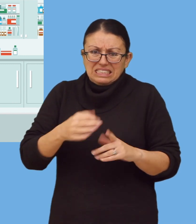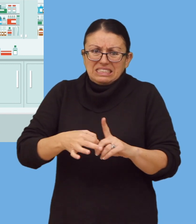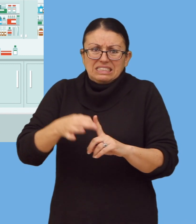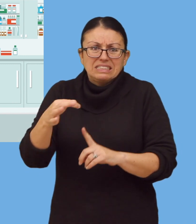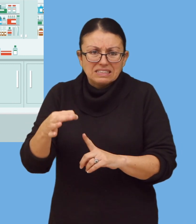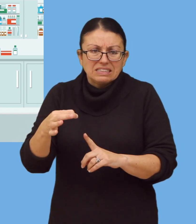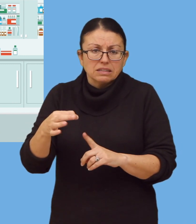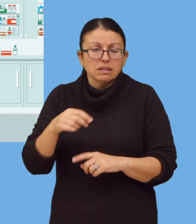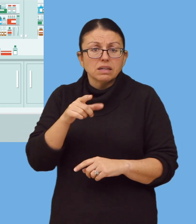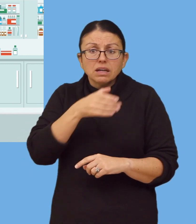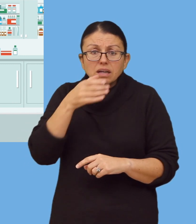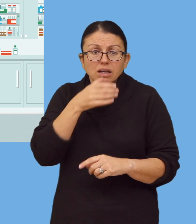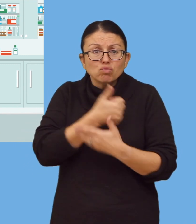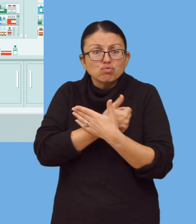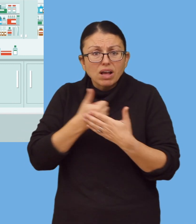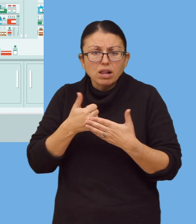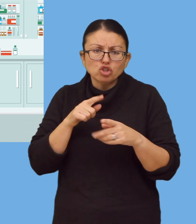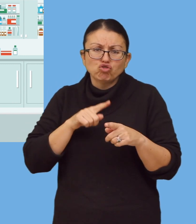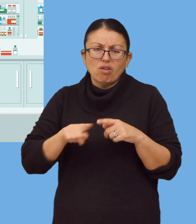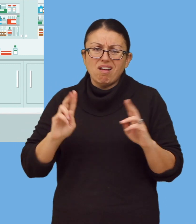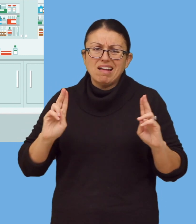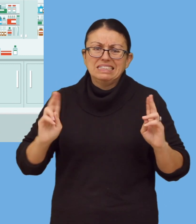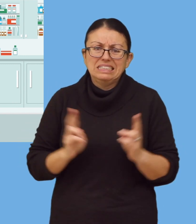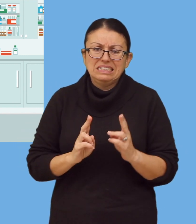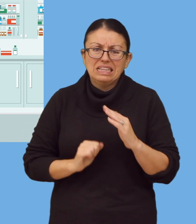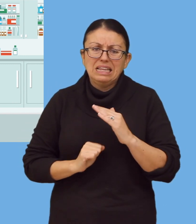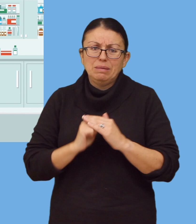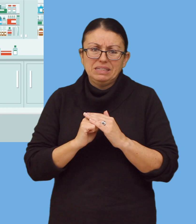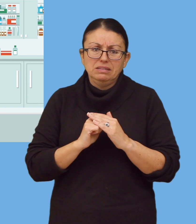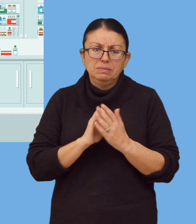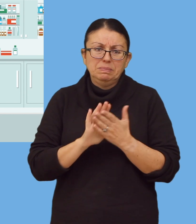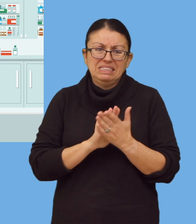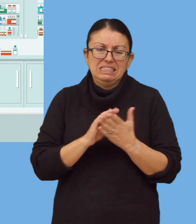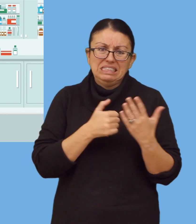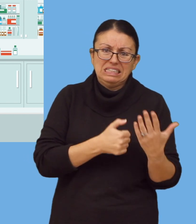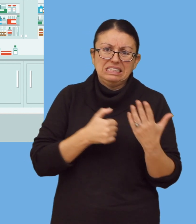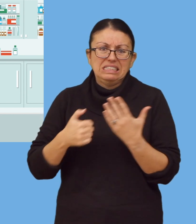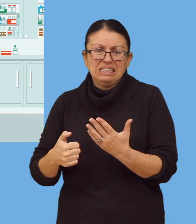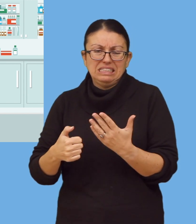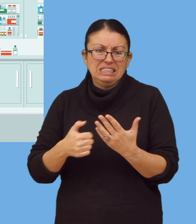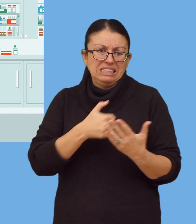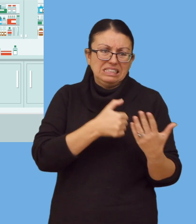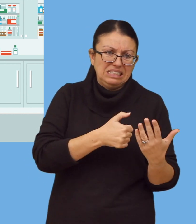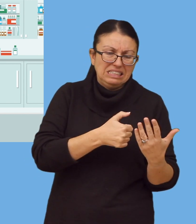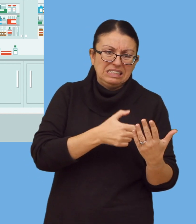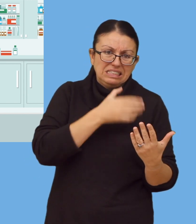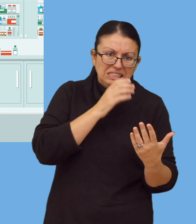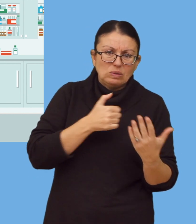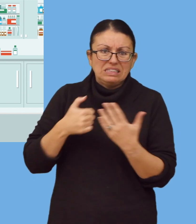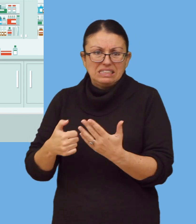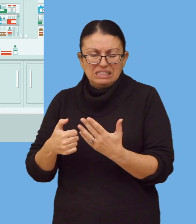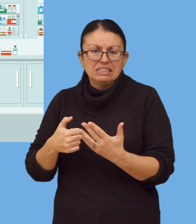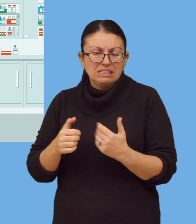If you have obesity, losing weight can help you reduce the stress on your heart and lungs and reduce complications such as